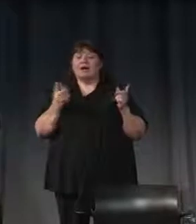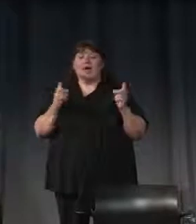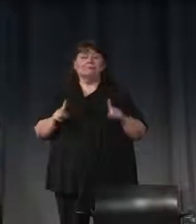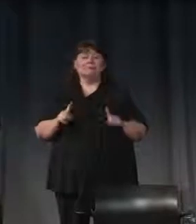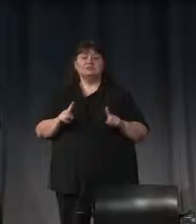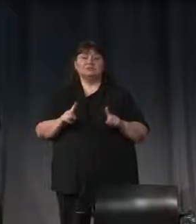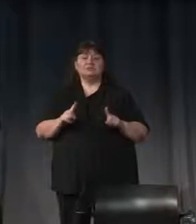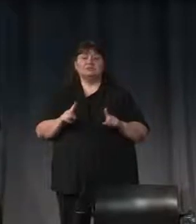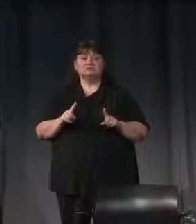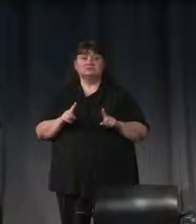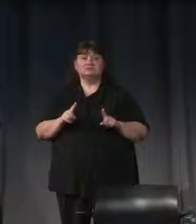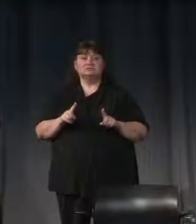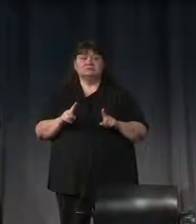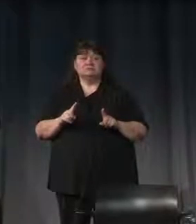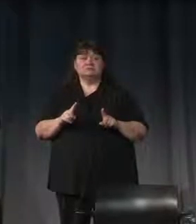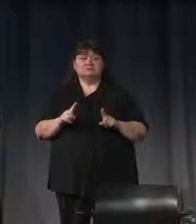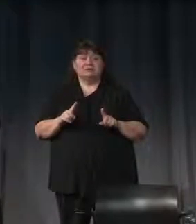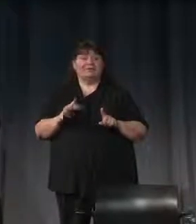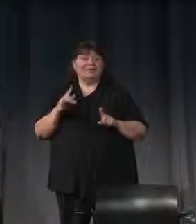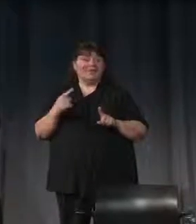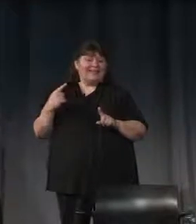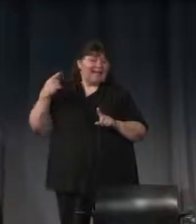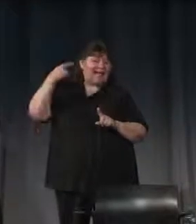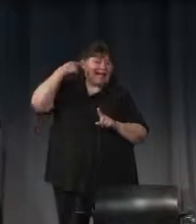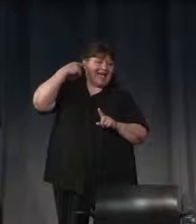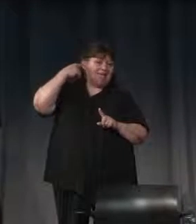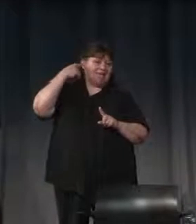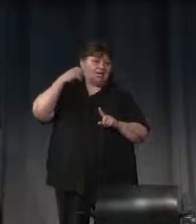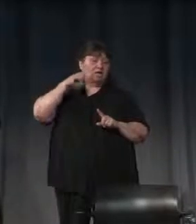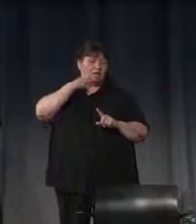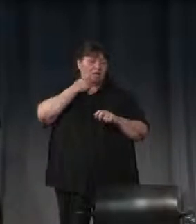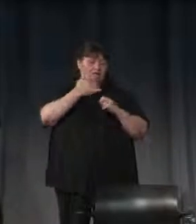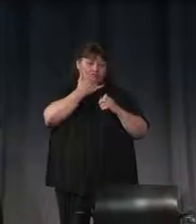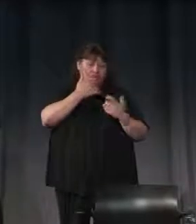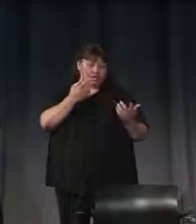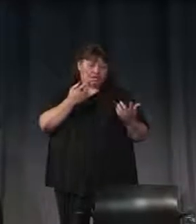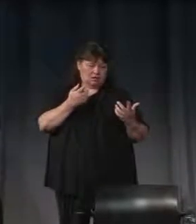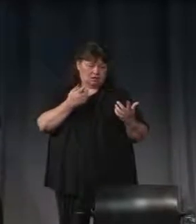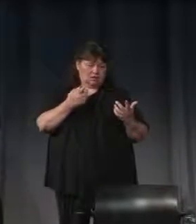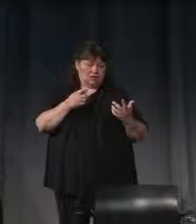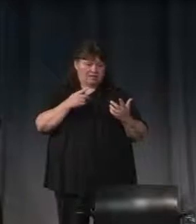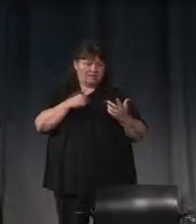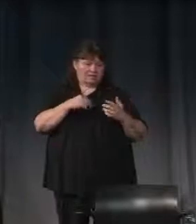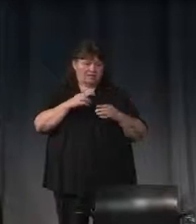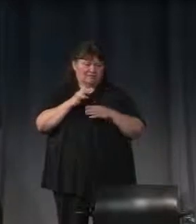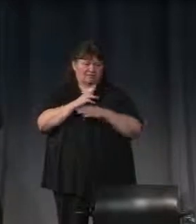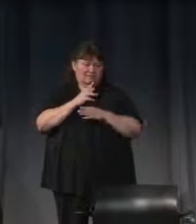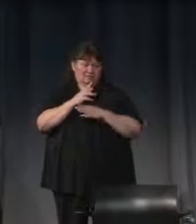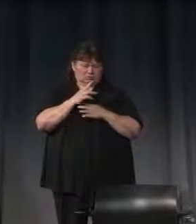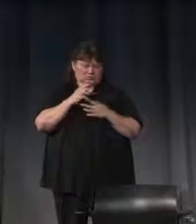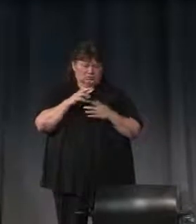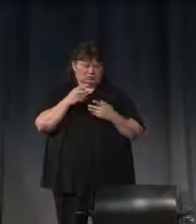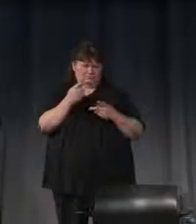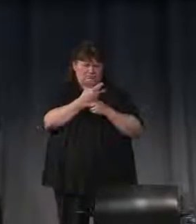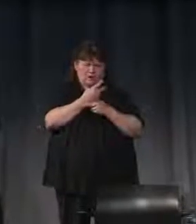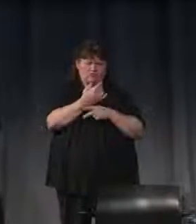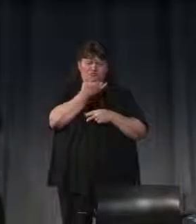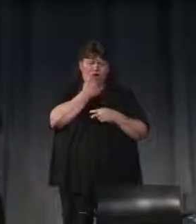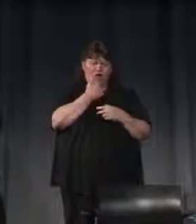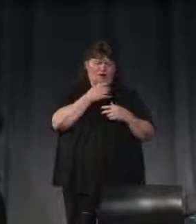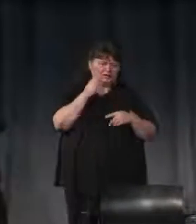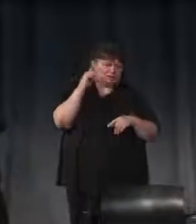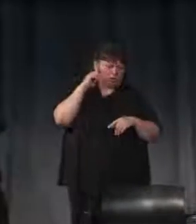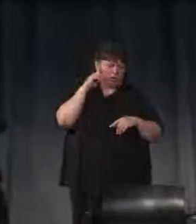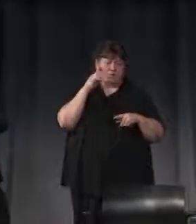They put the electrode in the wrong place. They were picking something else up. The cochlear microphonic was what they were picking up, but